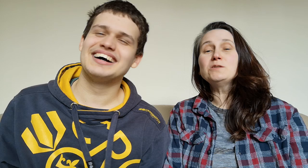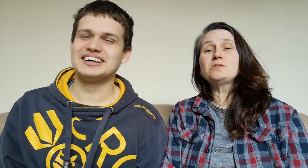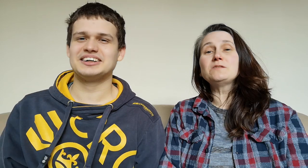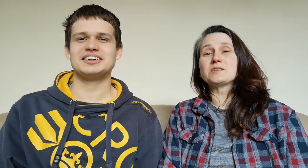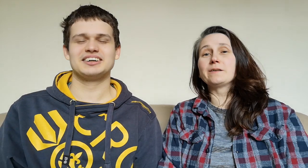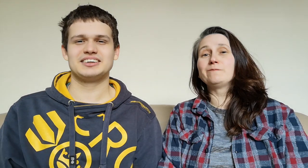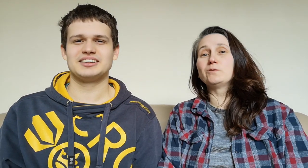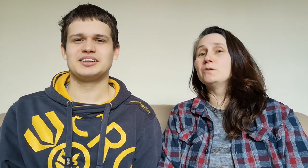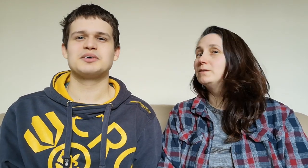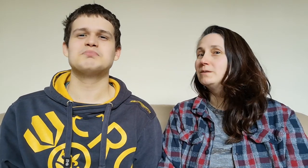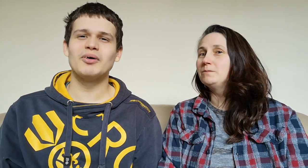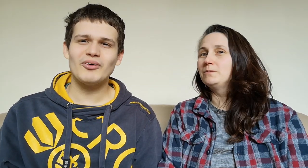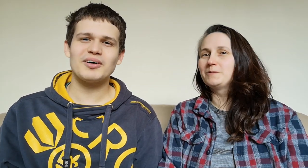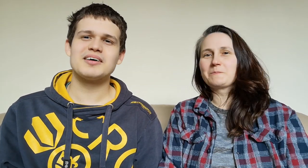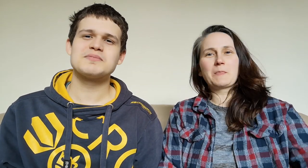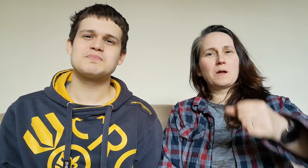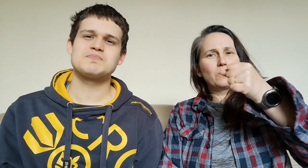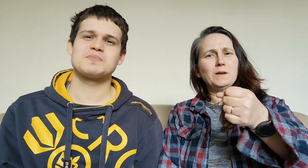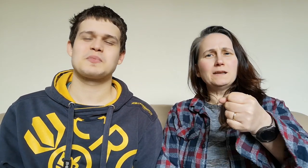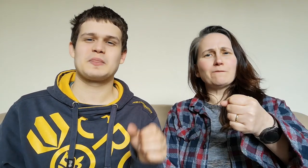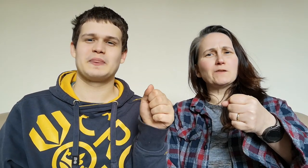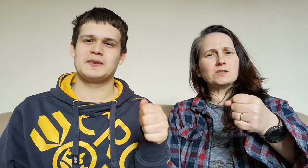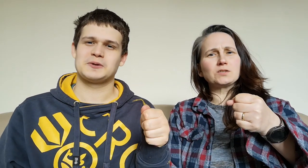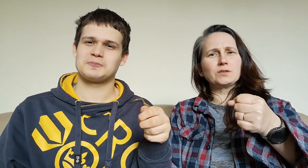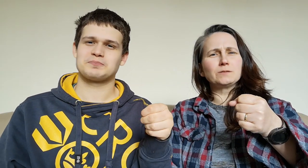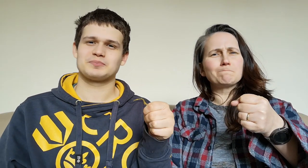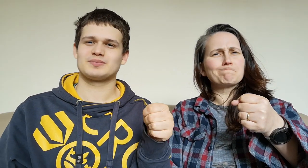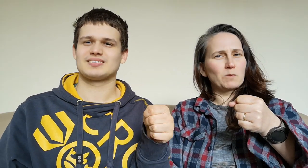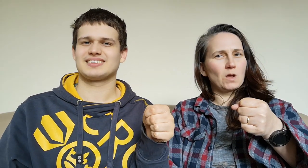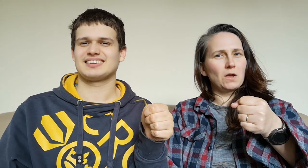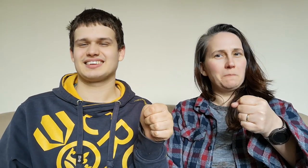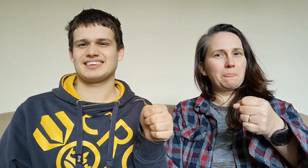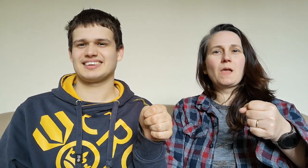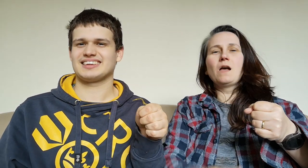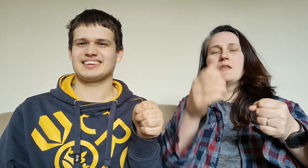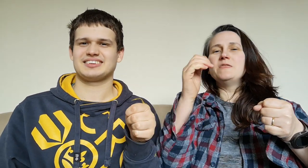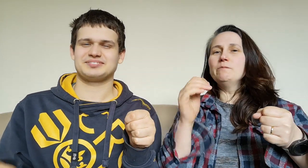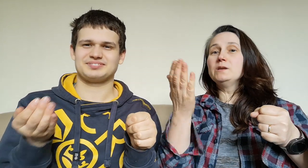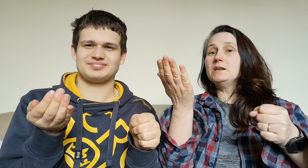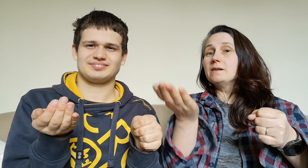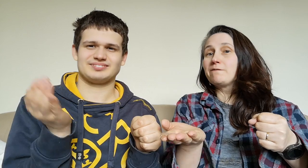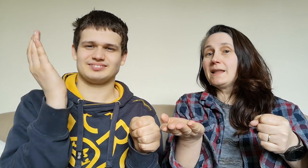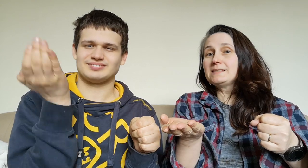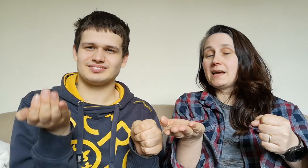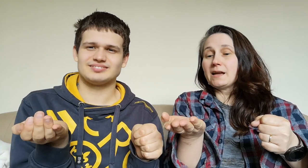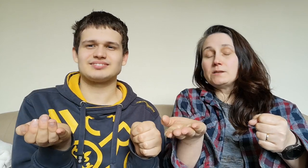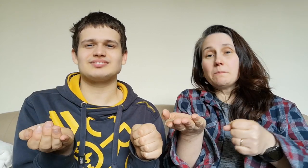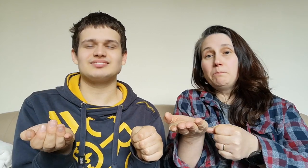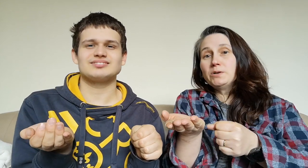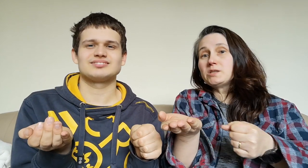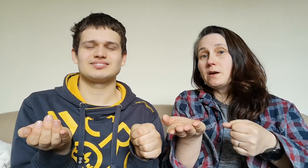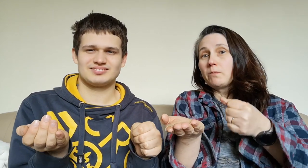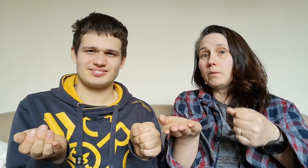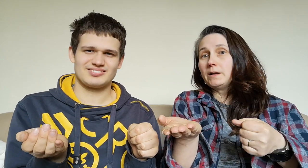sign for more we need a fist okay then we need a flat hand pointing up the way